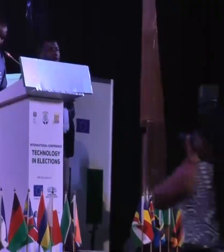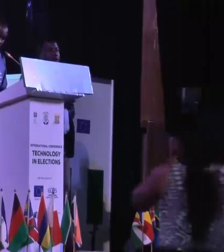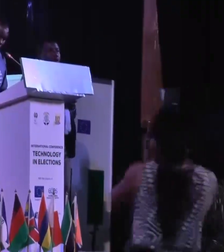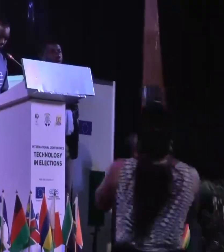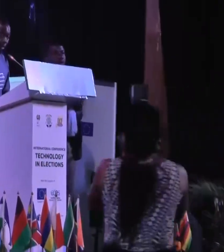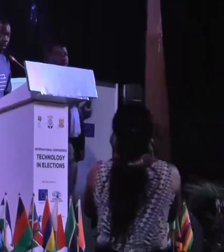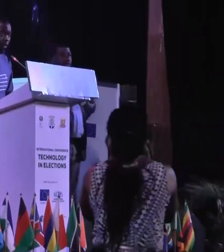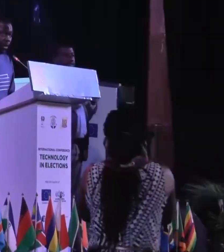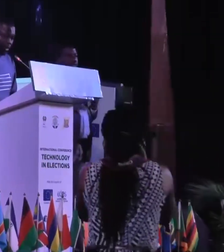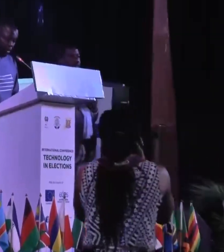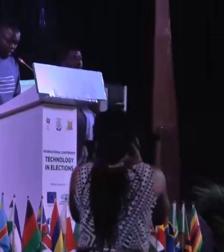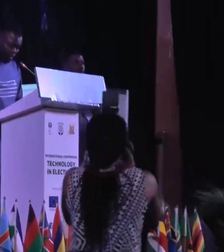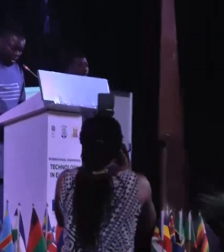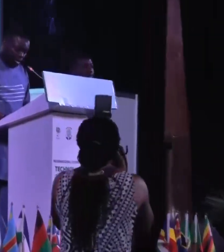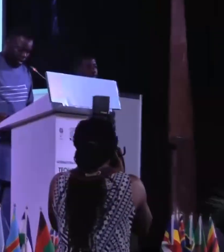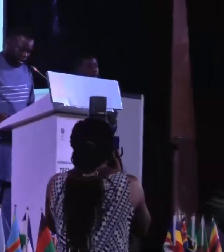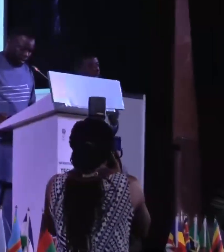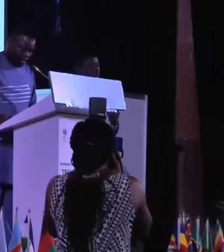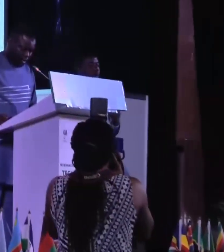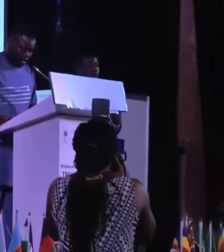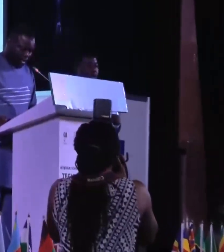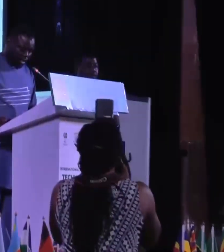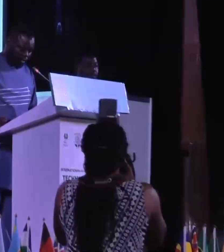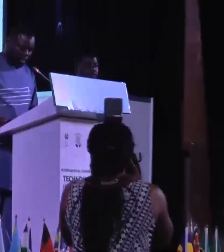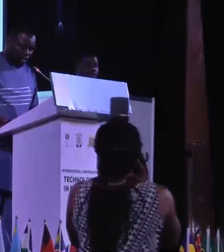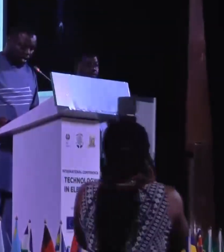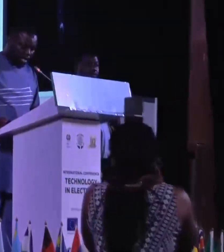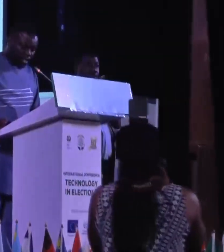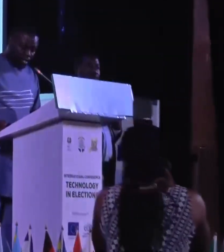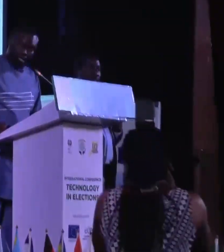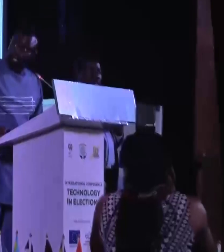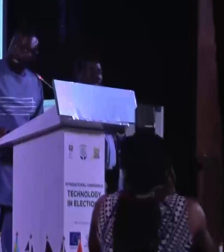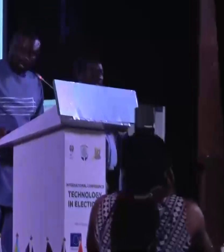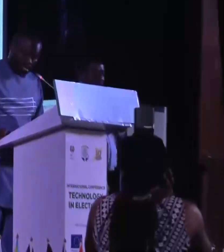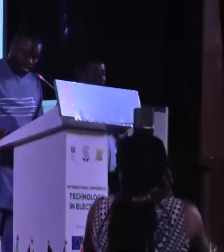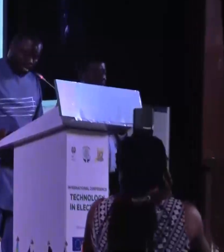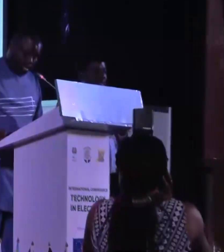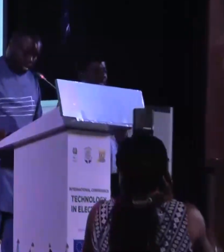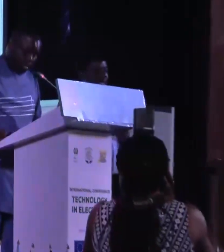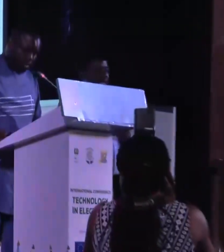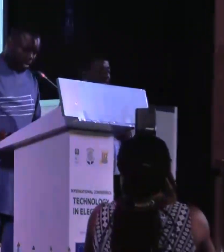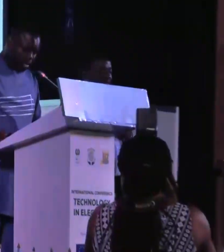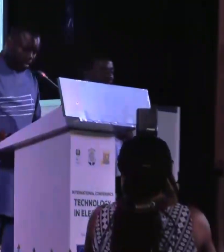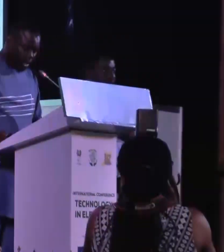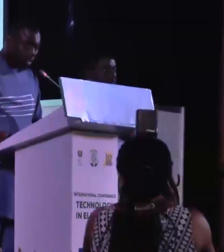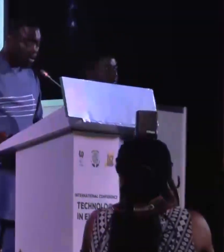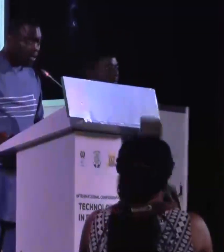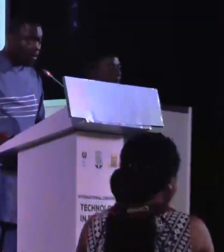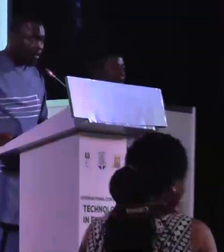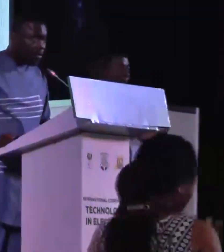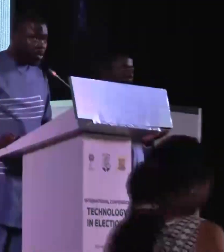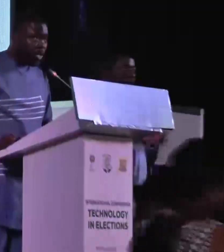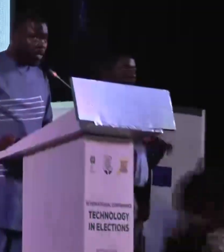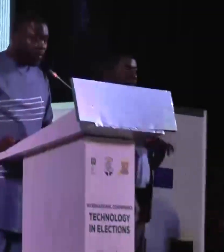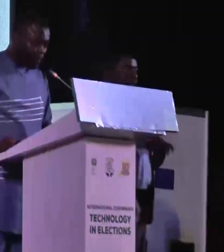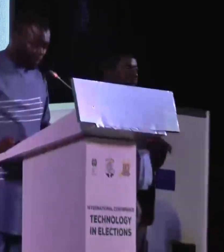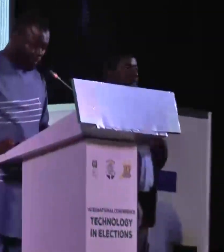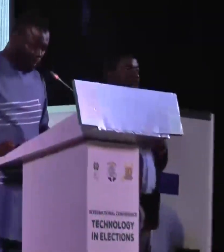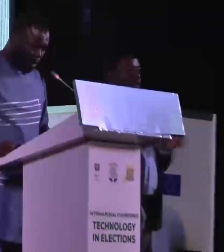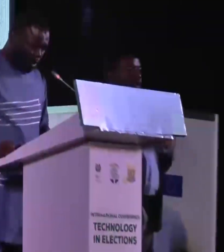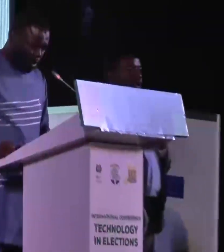since 2005, we've held 3 successive general elections and midterm election in